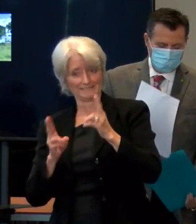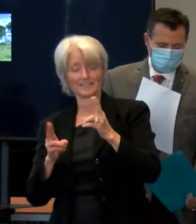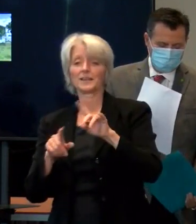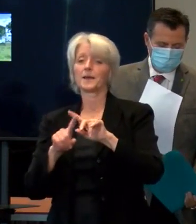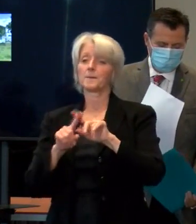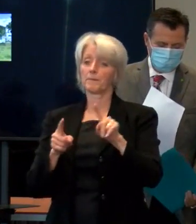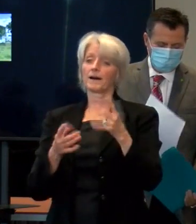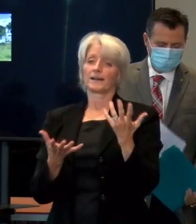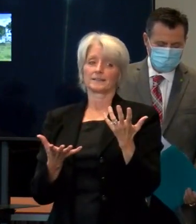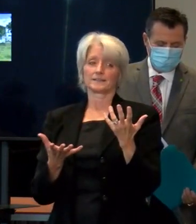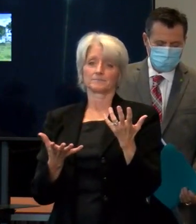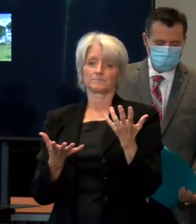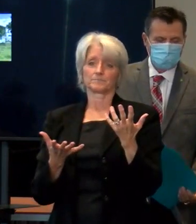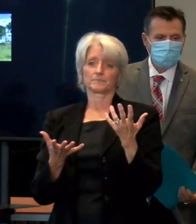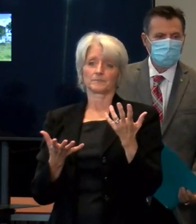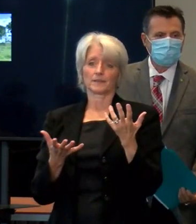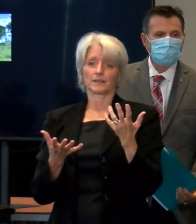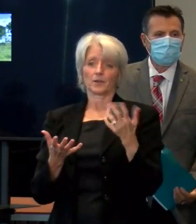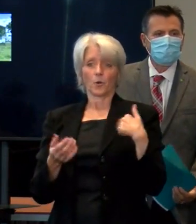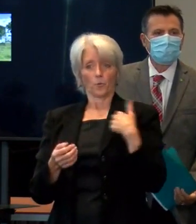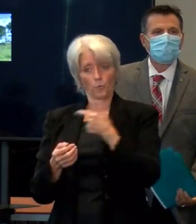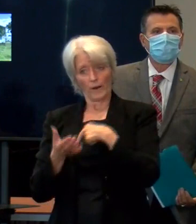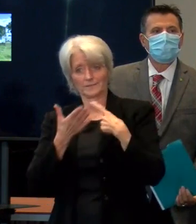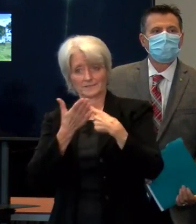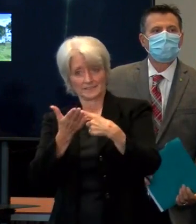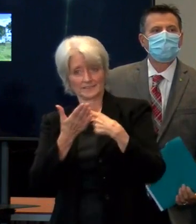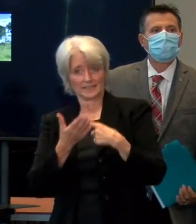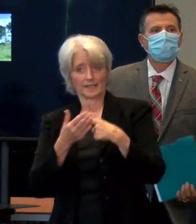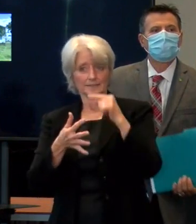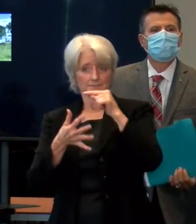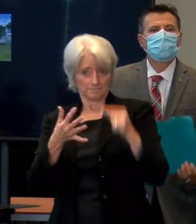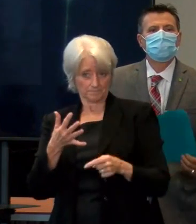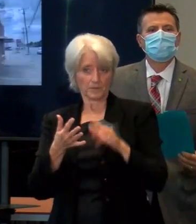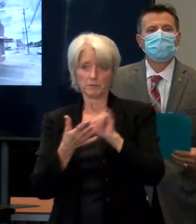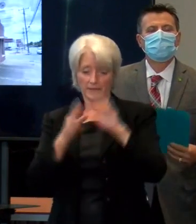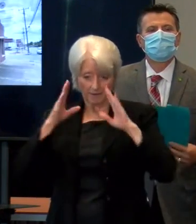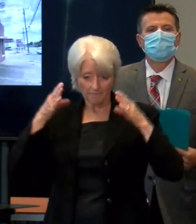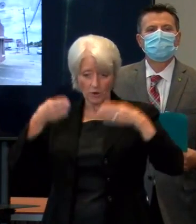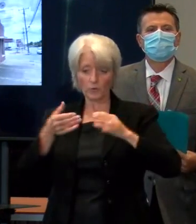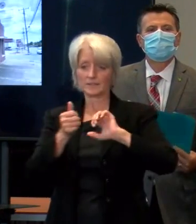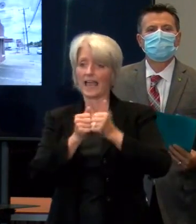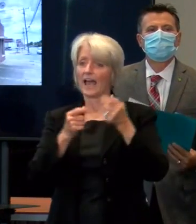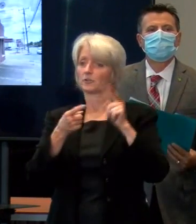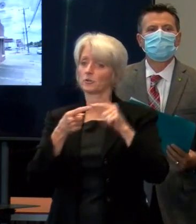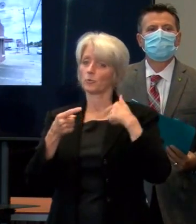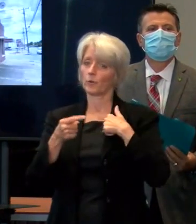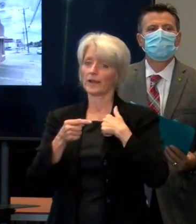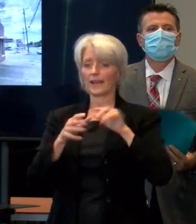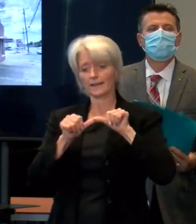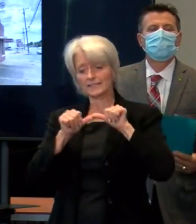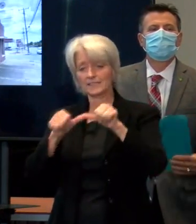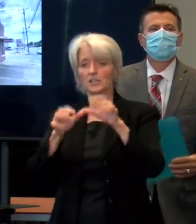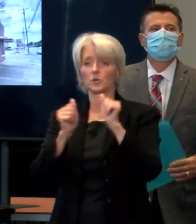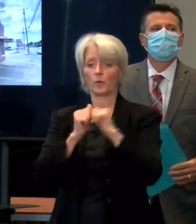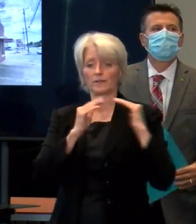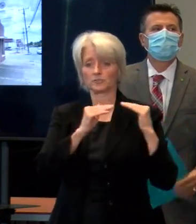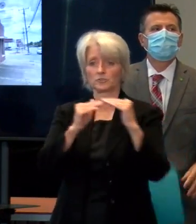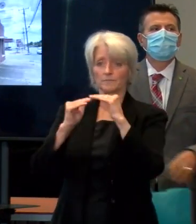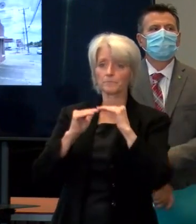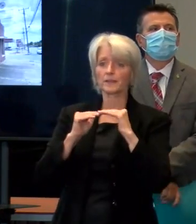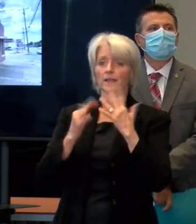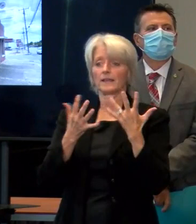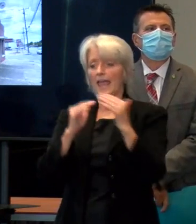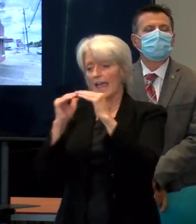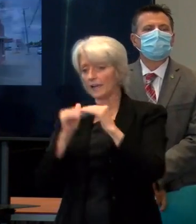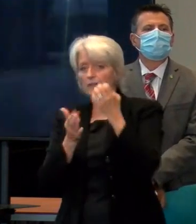but again, this ground that we're covering is focused on how do we enact justice, how do we enact equitable economics,